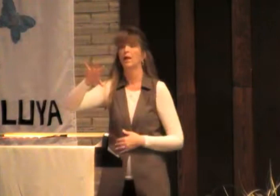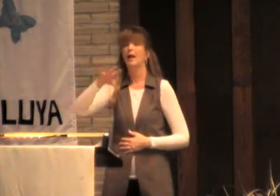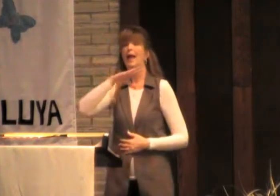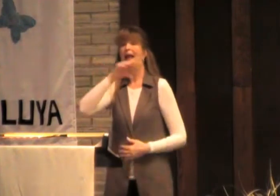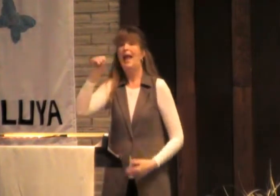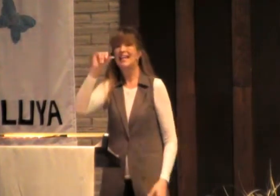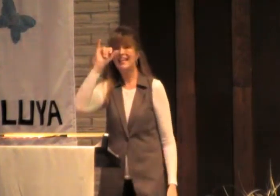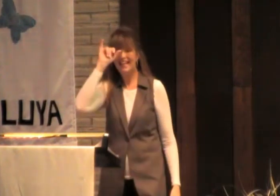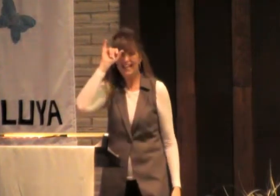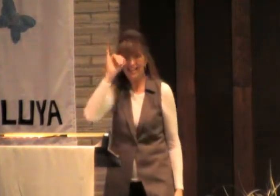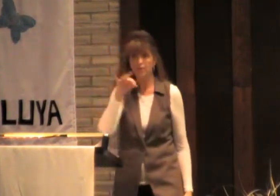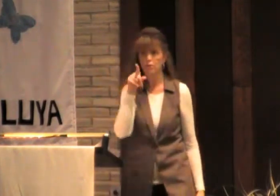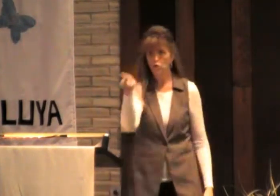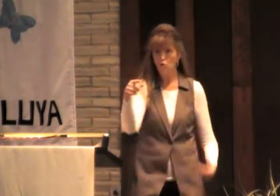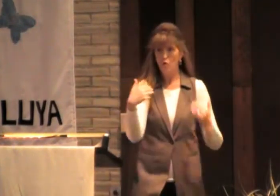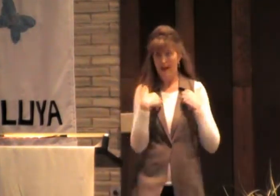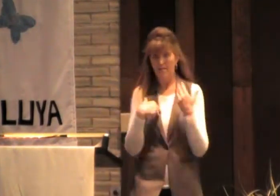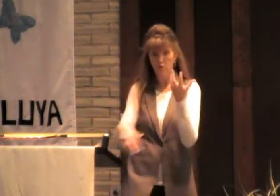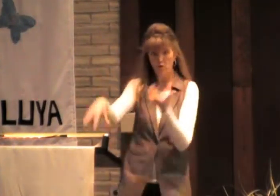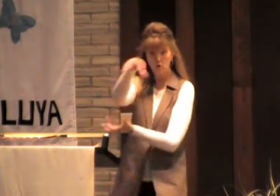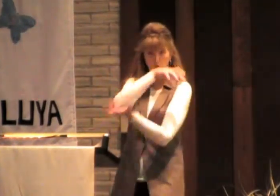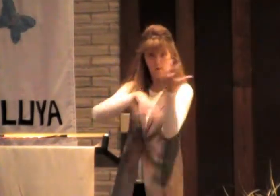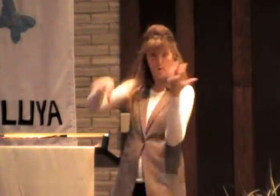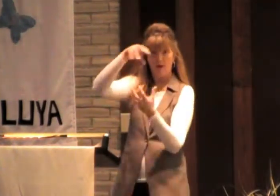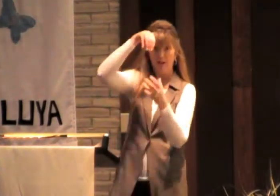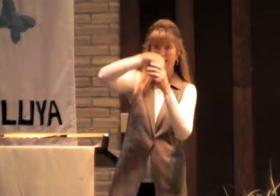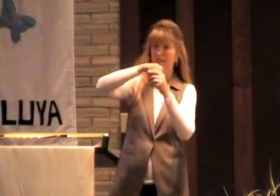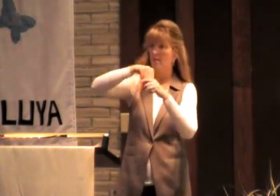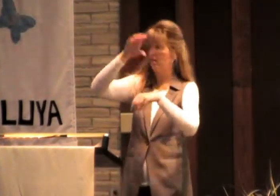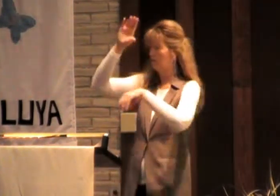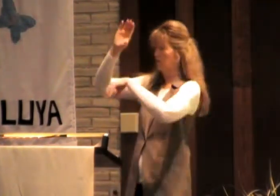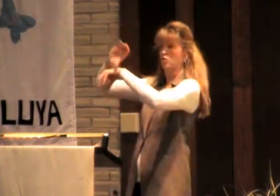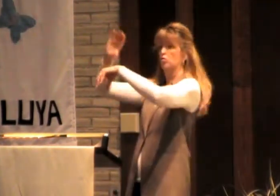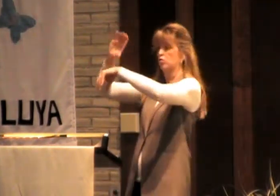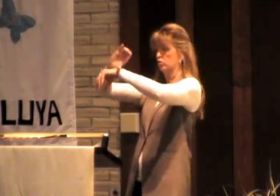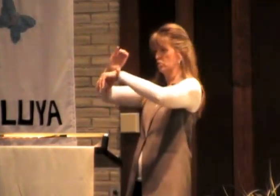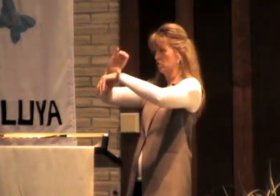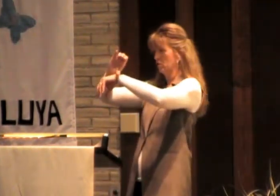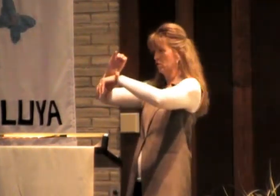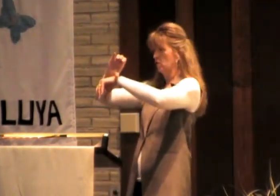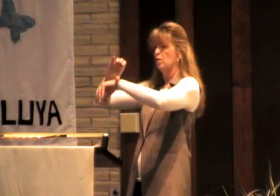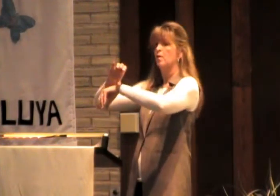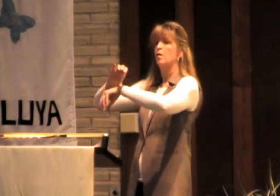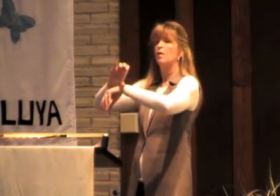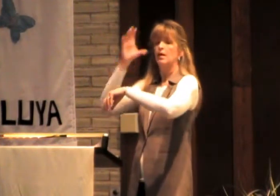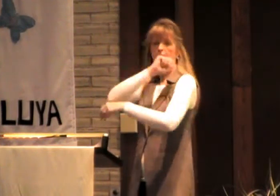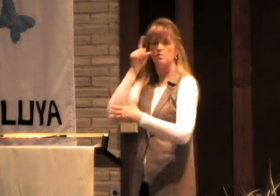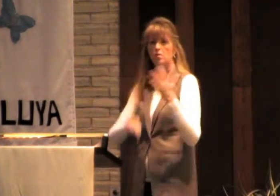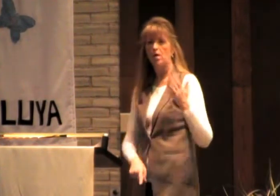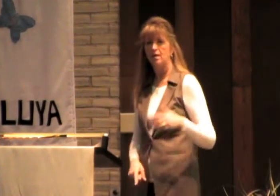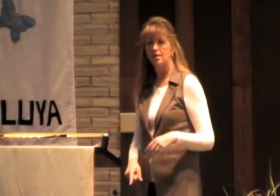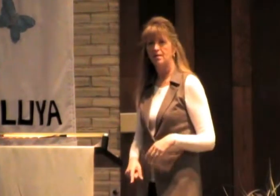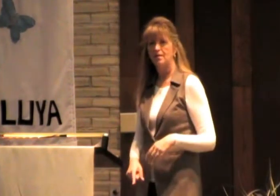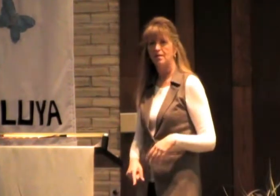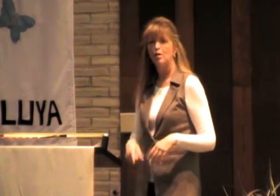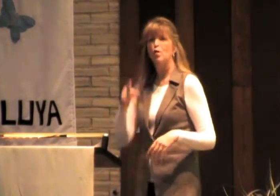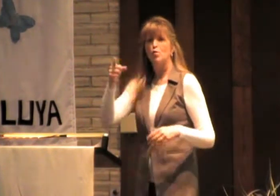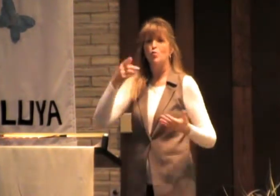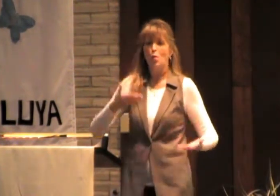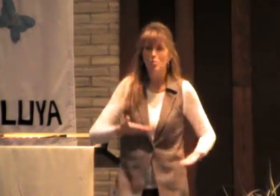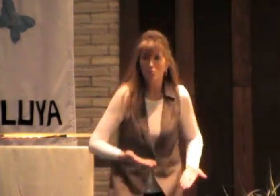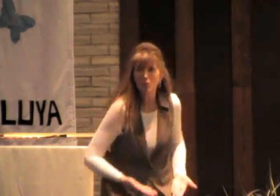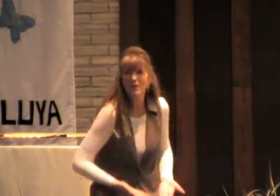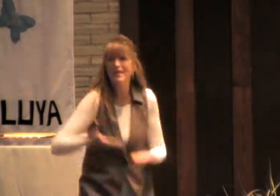there would still be problems and turmoil. So if you have turmoil in the church, guess